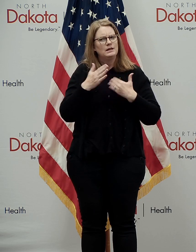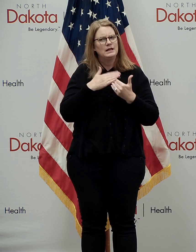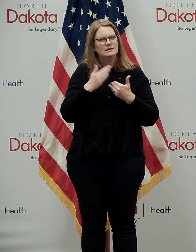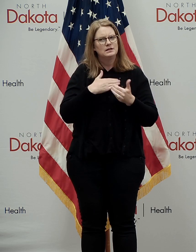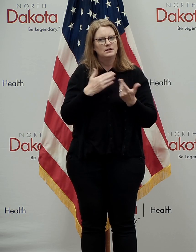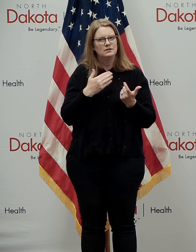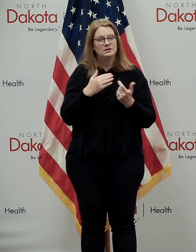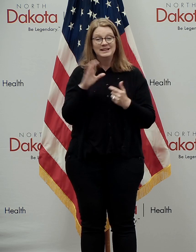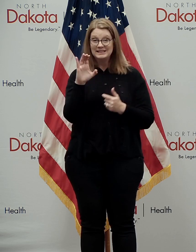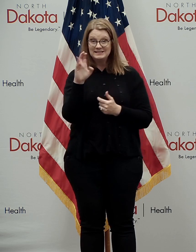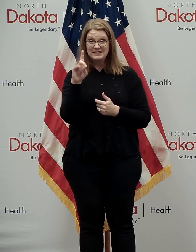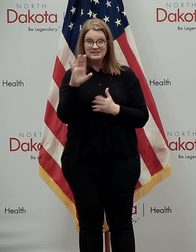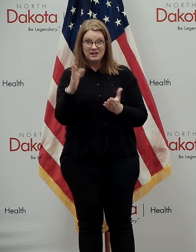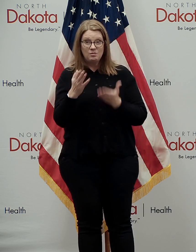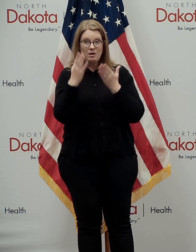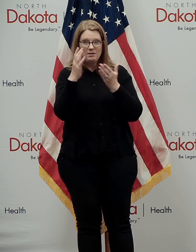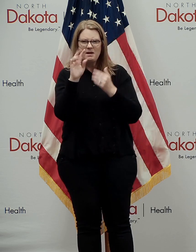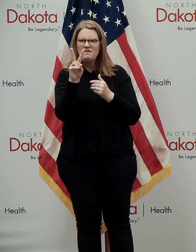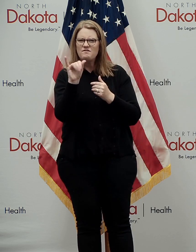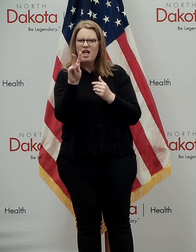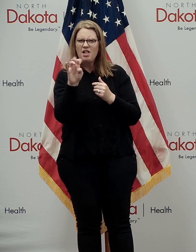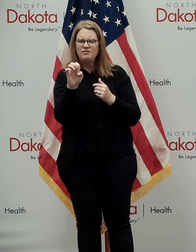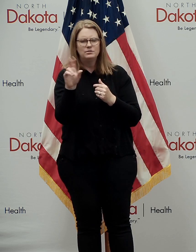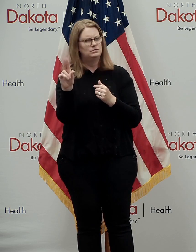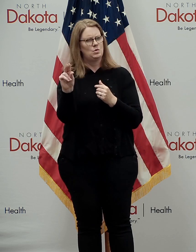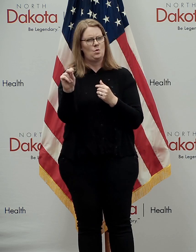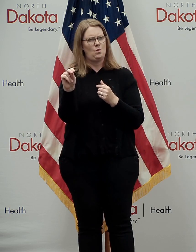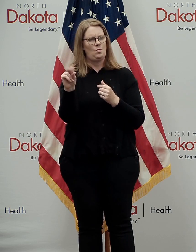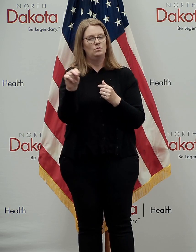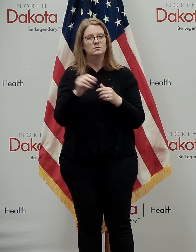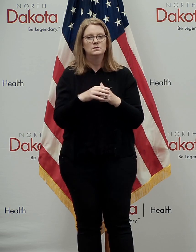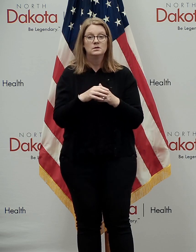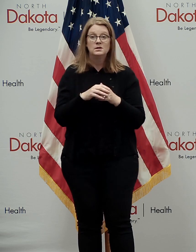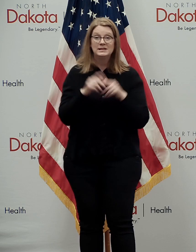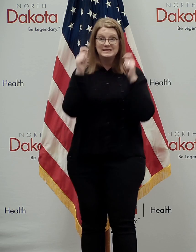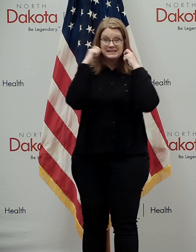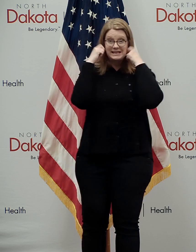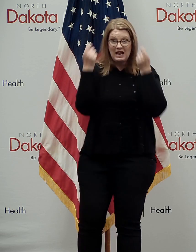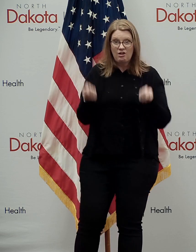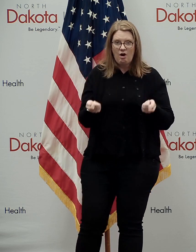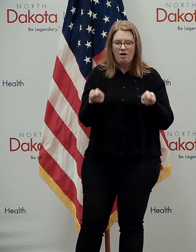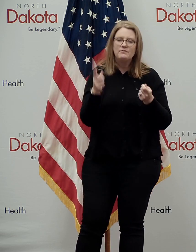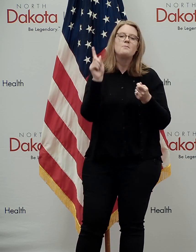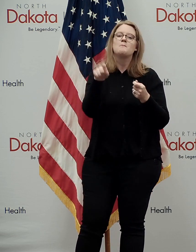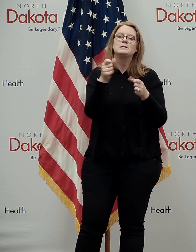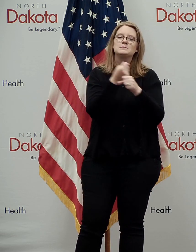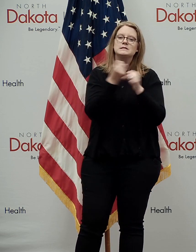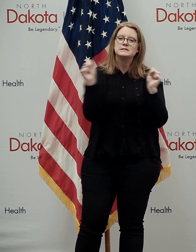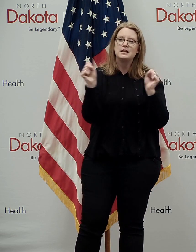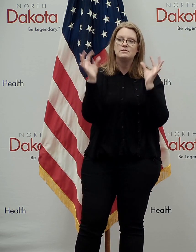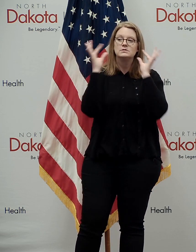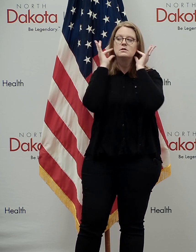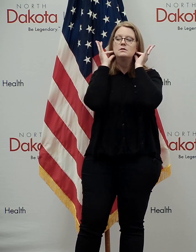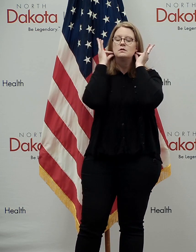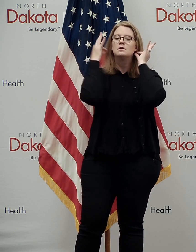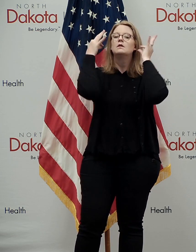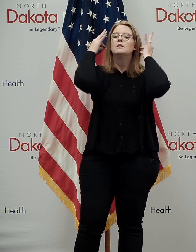valve. It is also important to remove your mask safely. Handle your mask by the ear loops